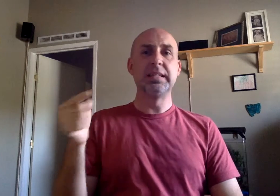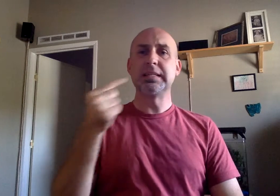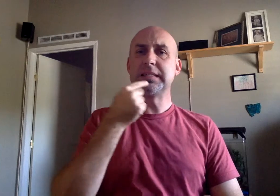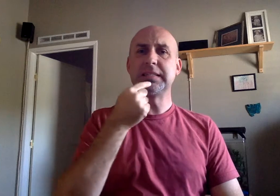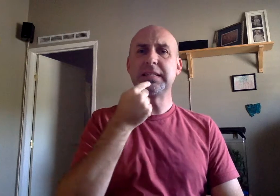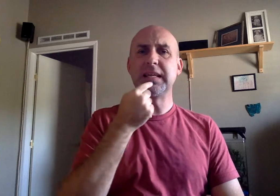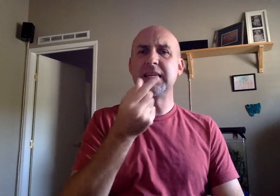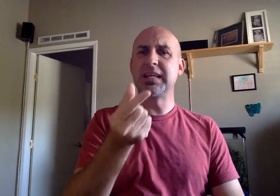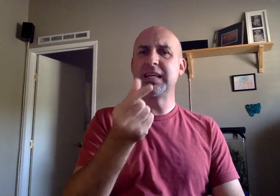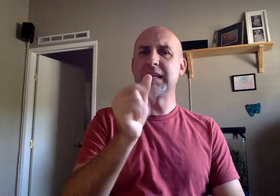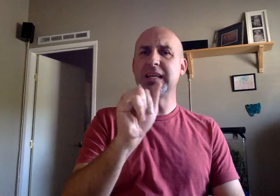He said,